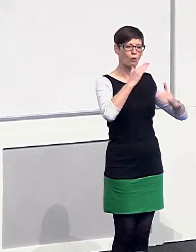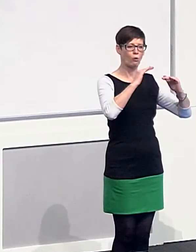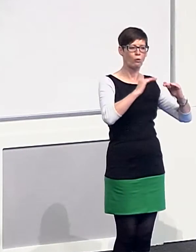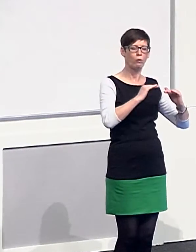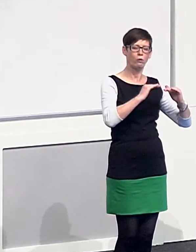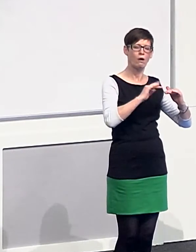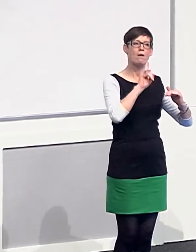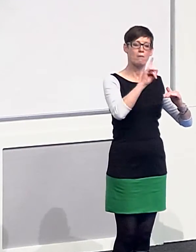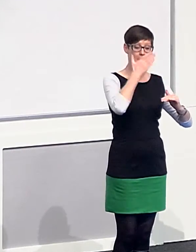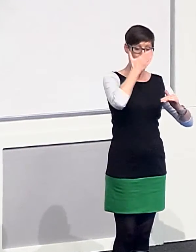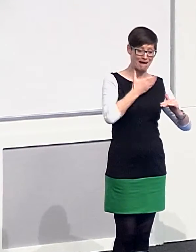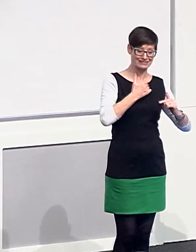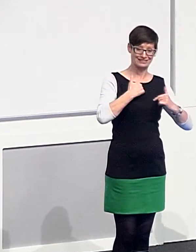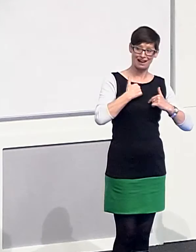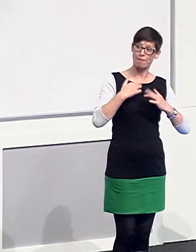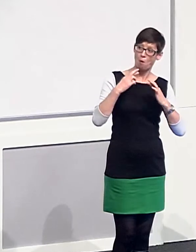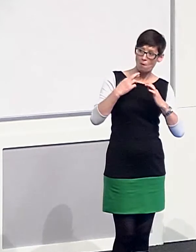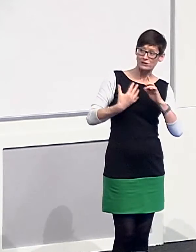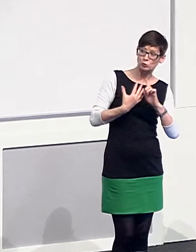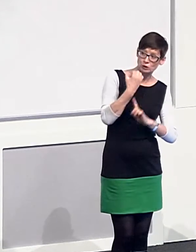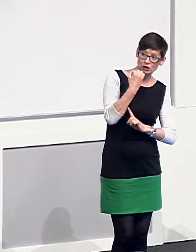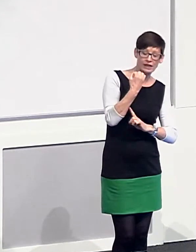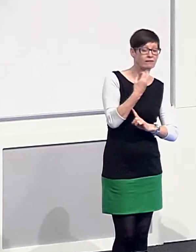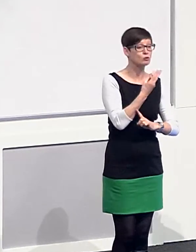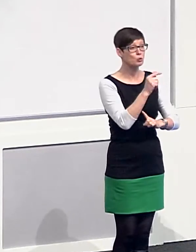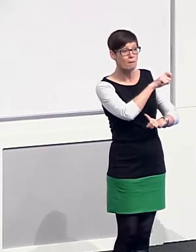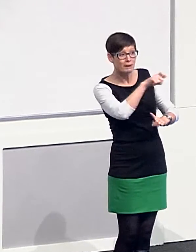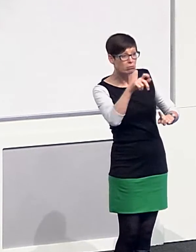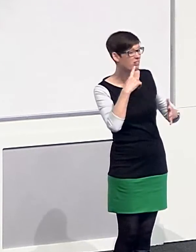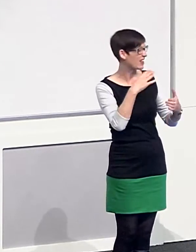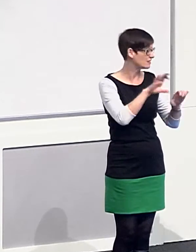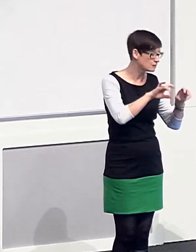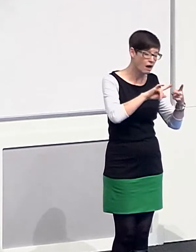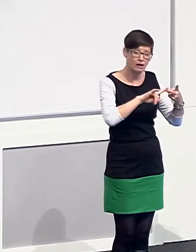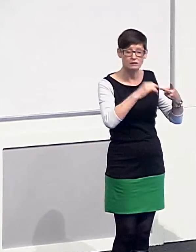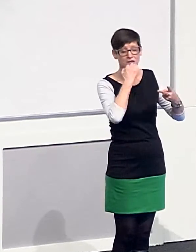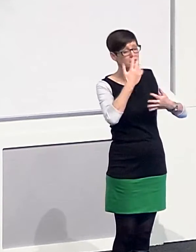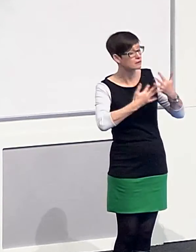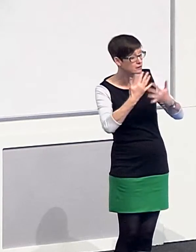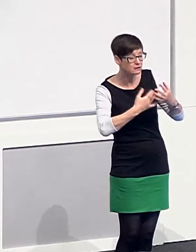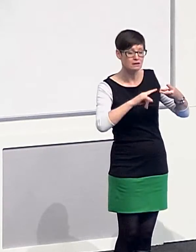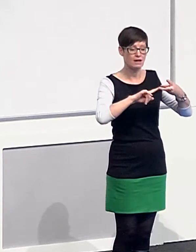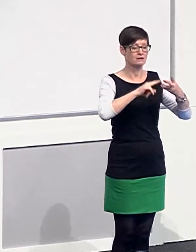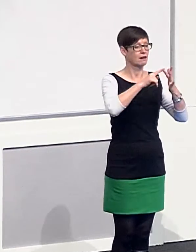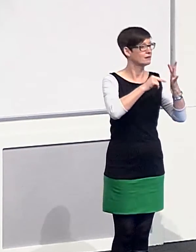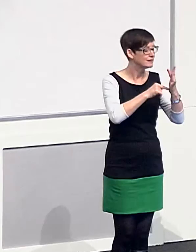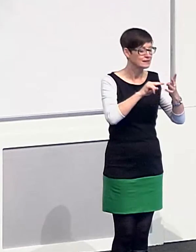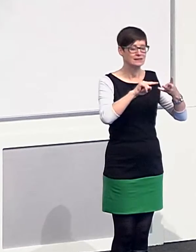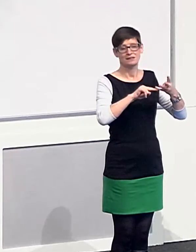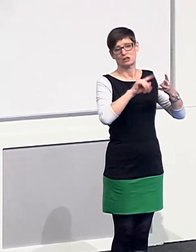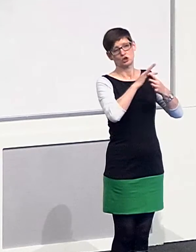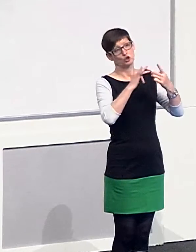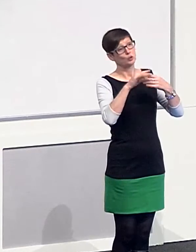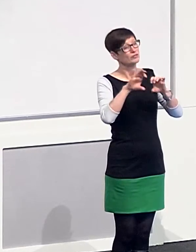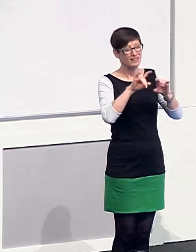MAHSC is actually people in these different domains, some of which are science, statistics, IT, social science, actually